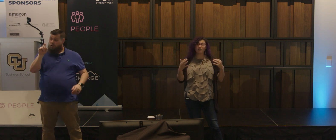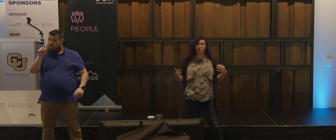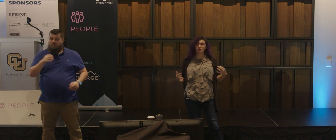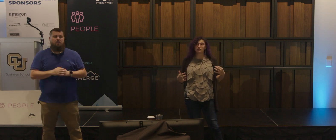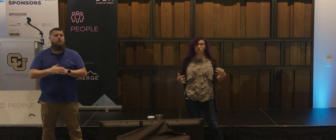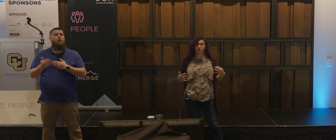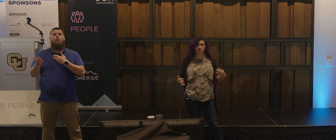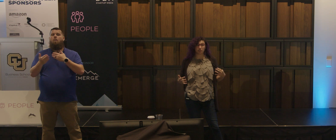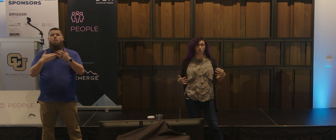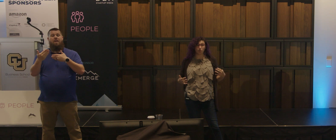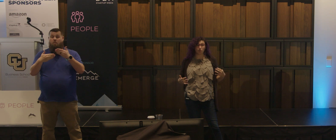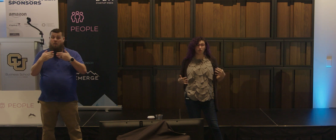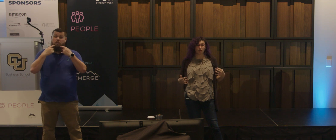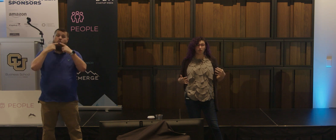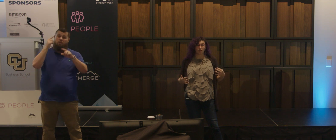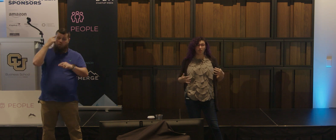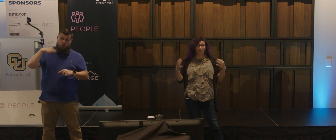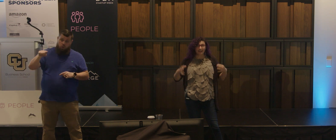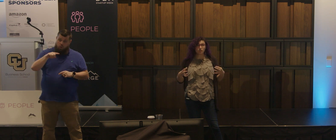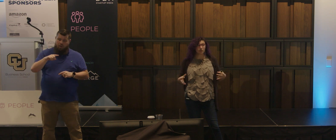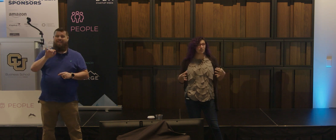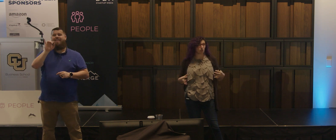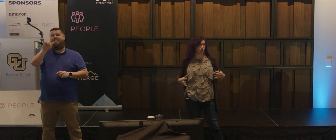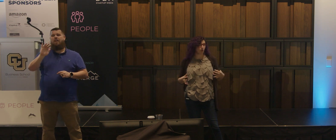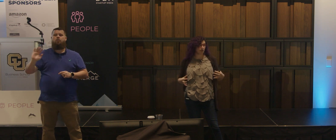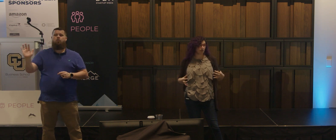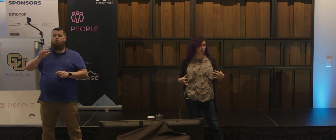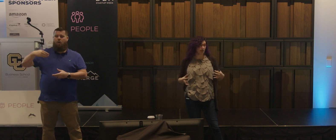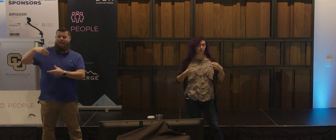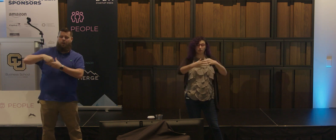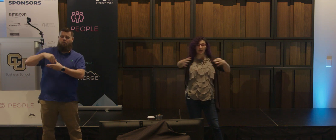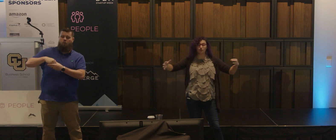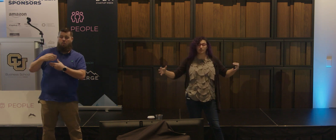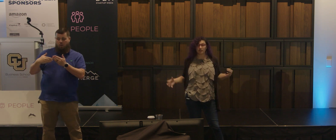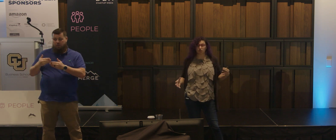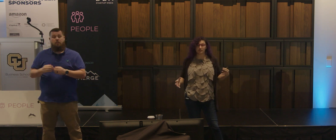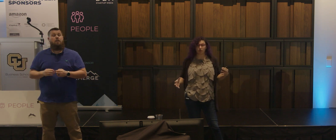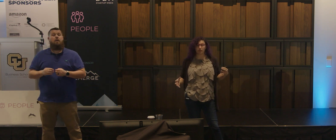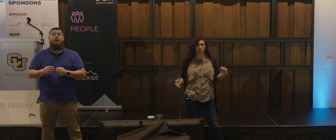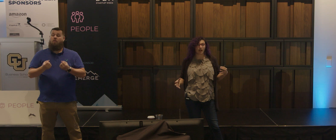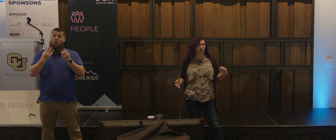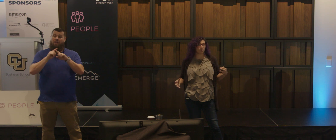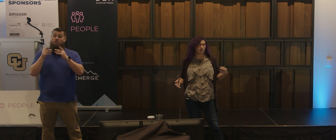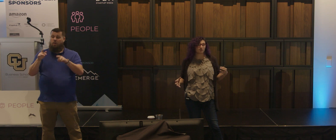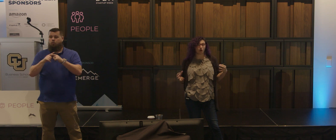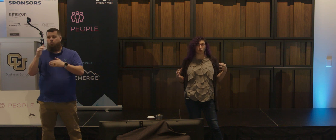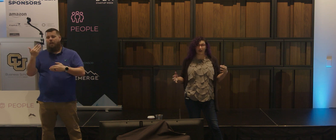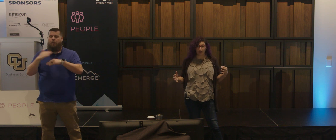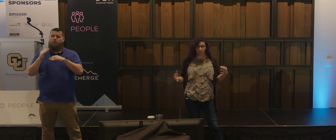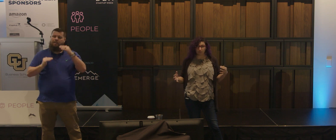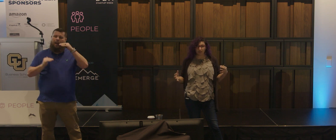And so whatever process works for you, that's your internal one. And there's a lot of ways to increase equity in your hiring